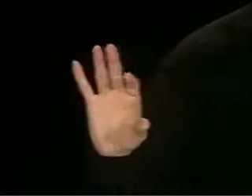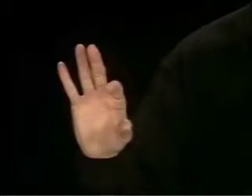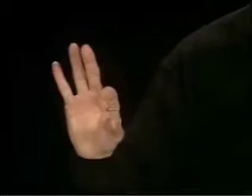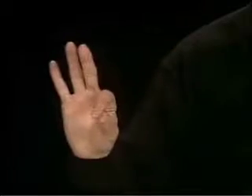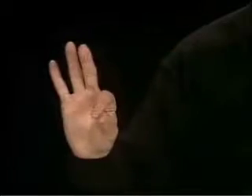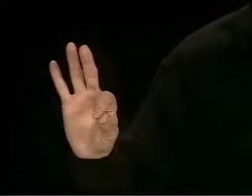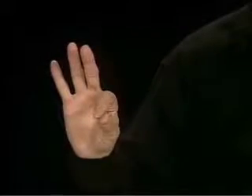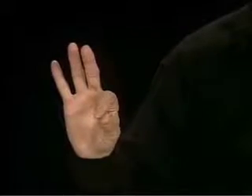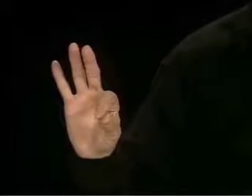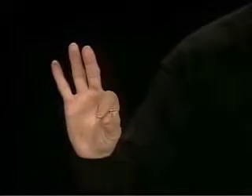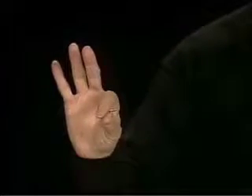69,